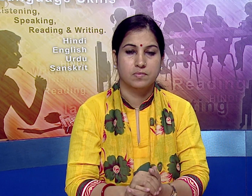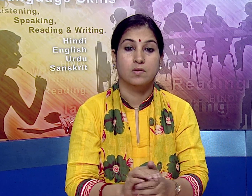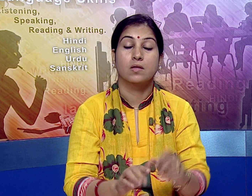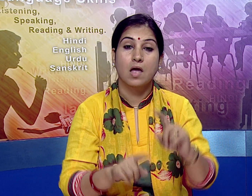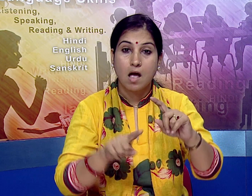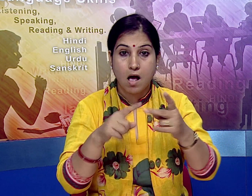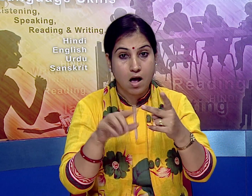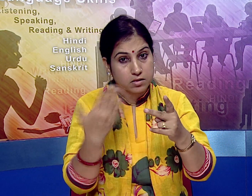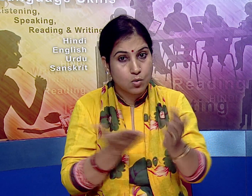Another method is